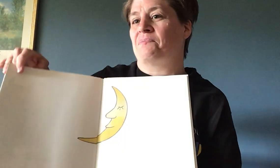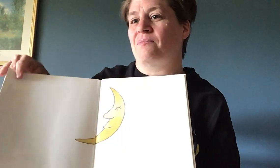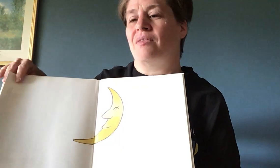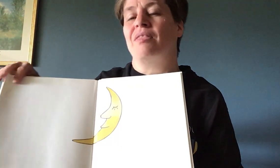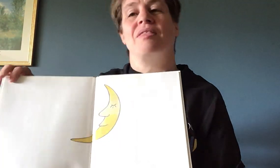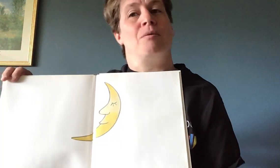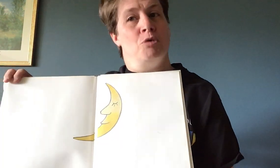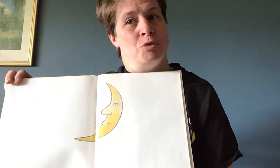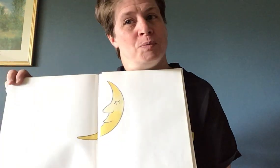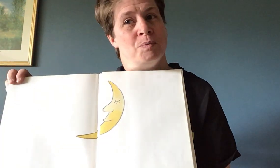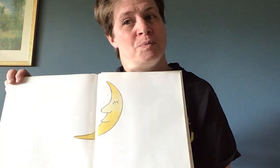The moon